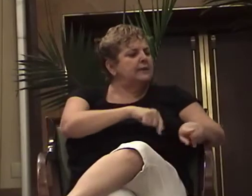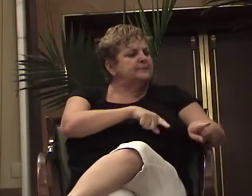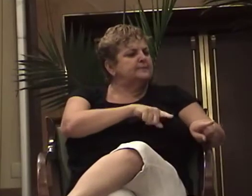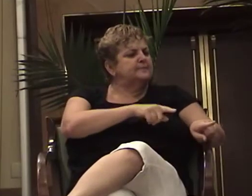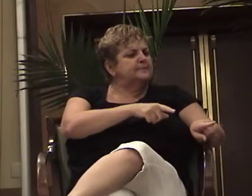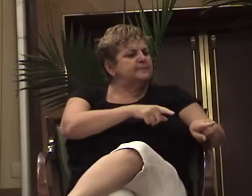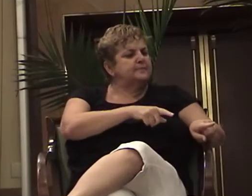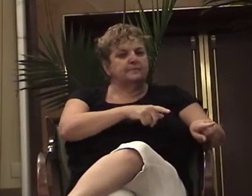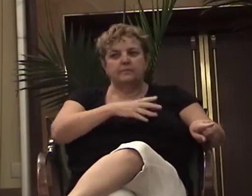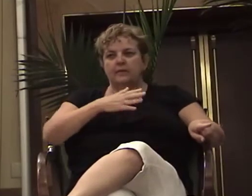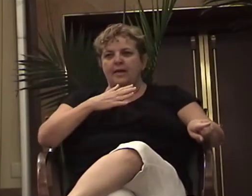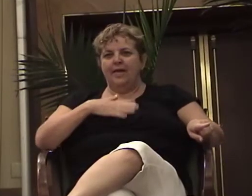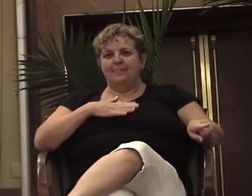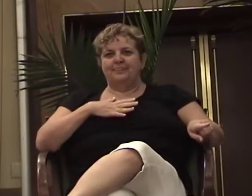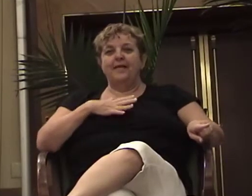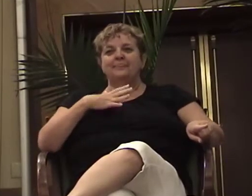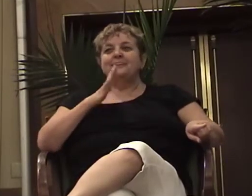That's my white woman voice. "Rebecca!"